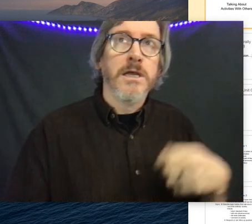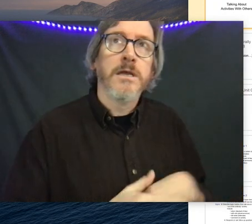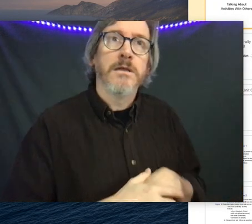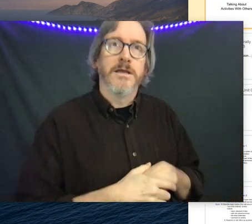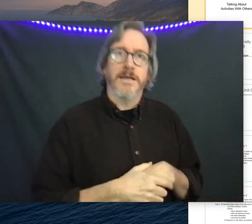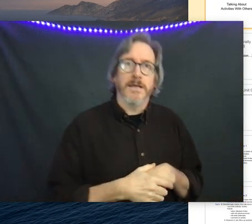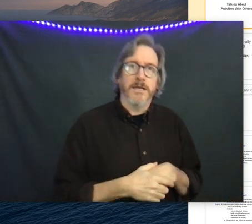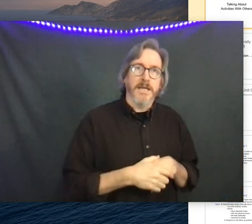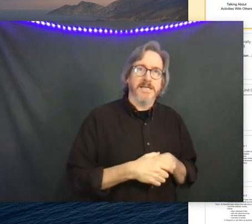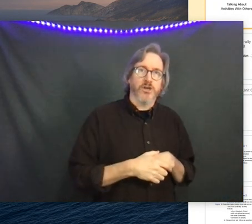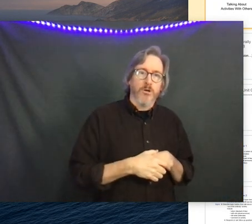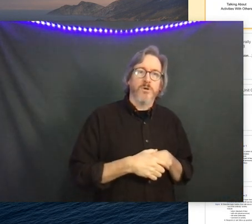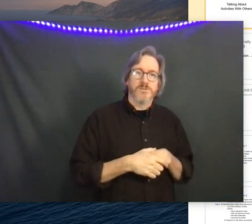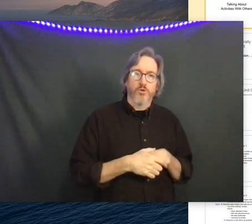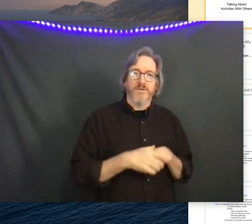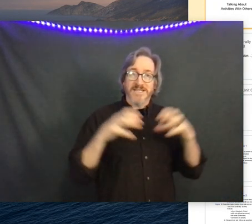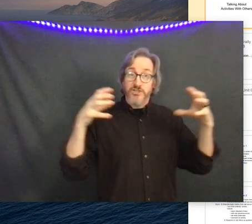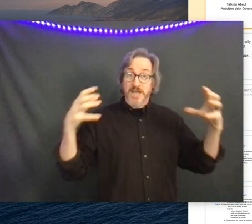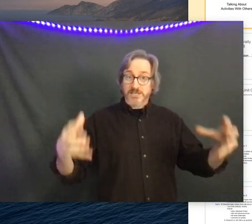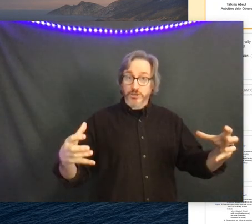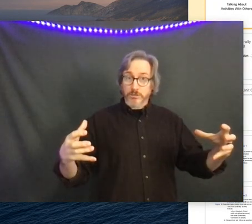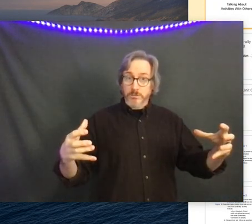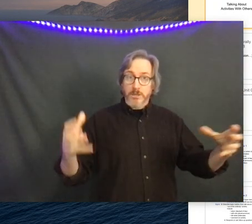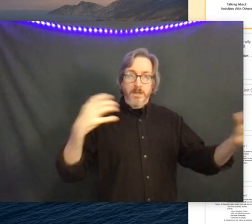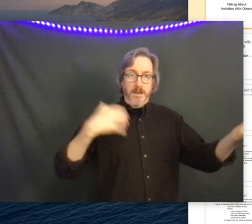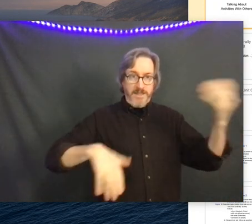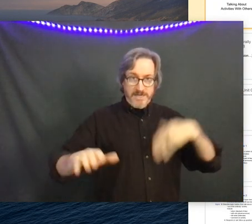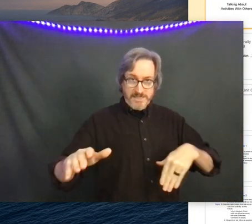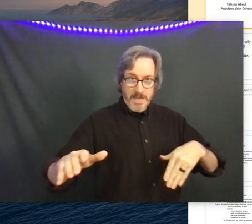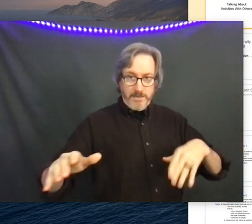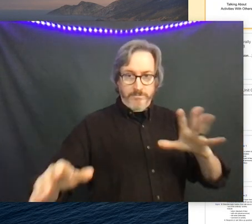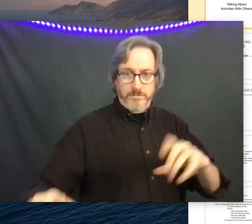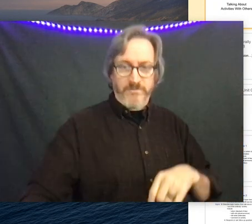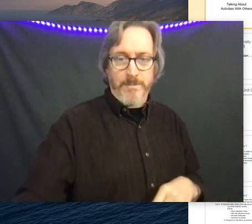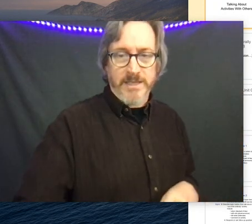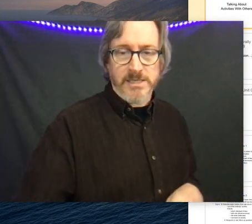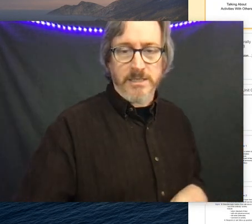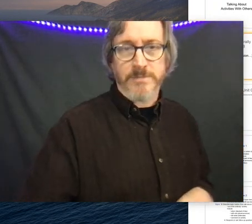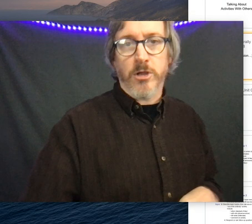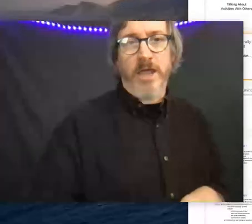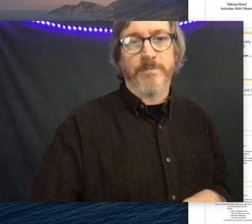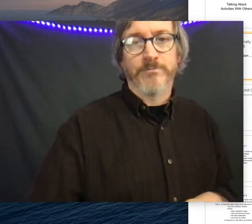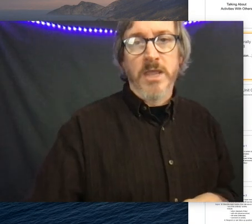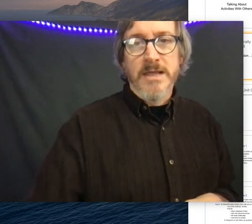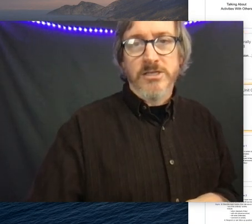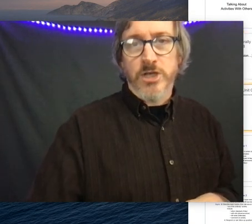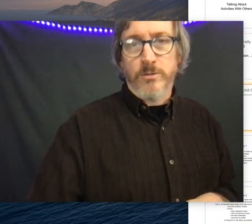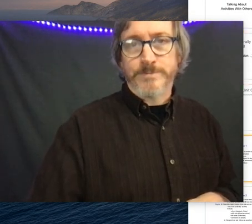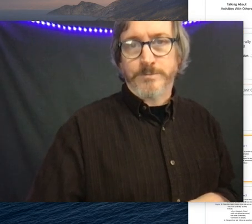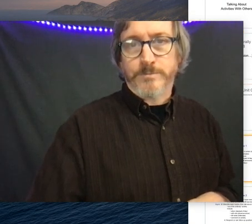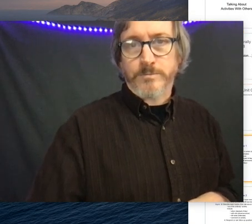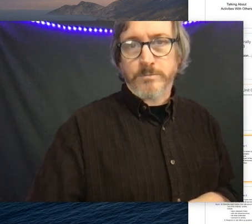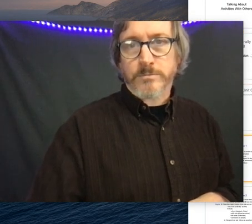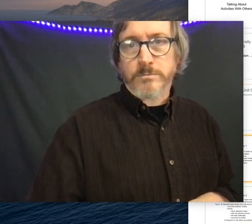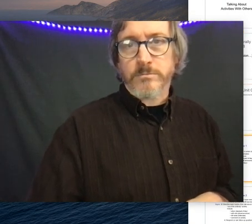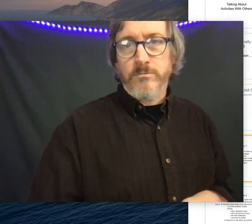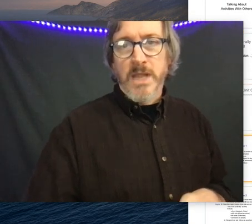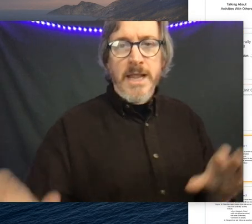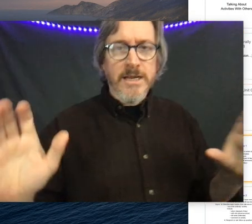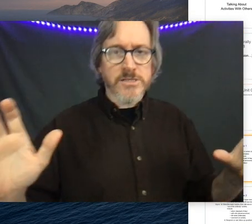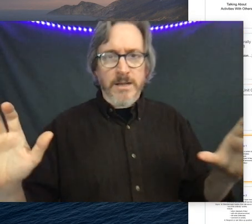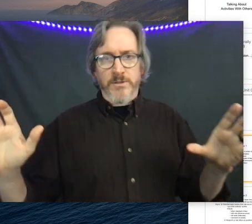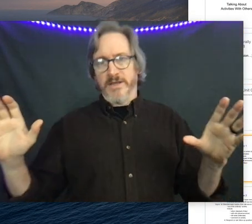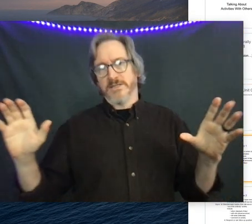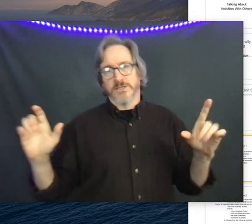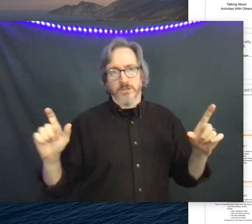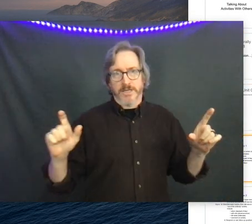it's almost more of a gesture than a sign, if that makes sense. Okay. So